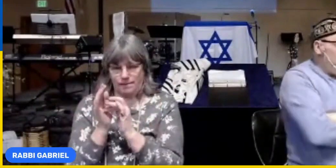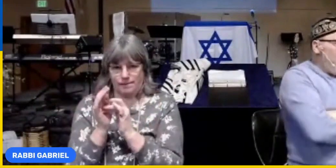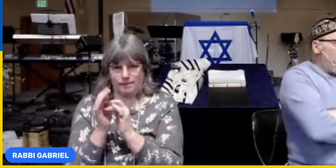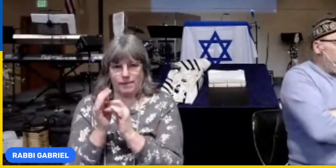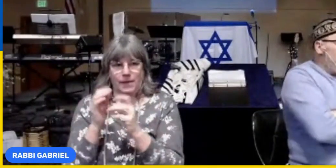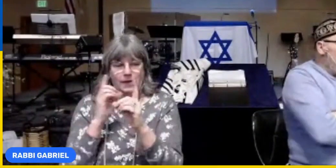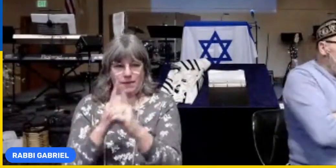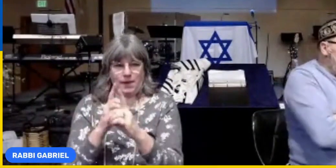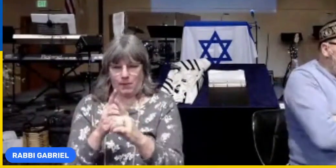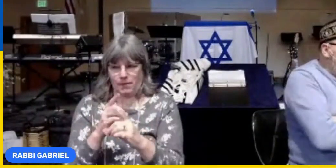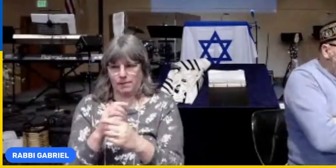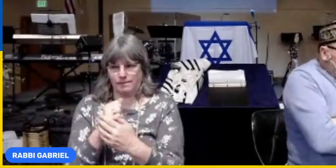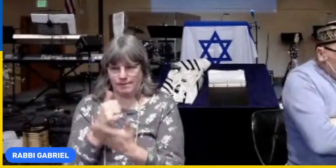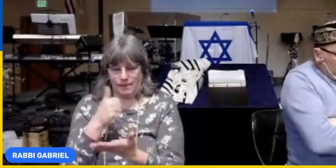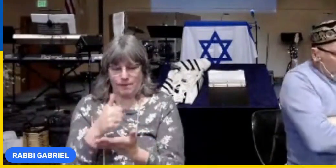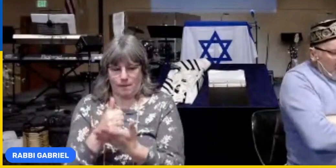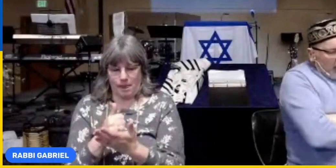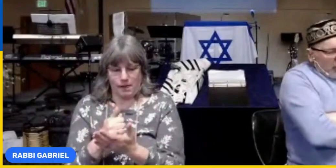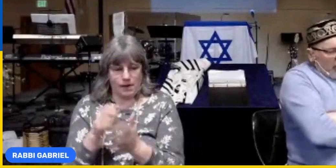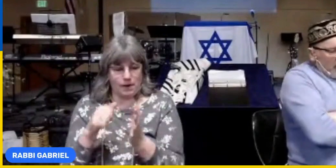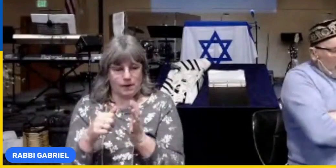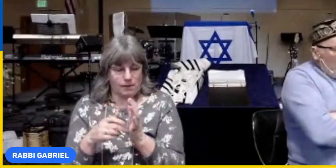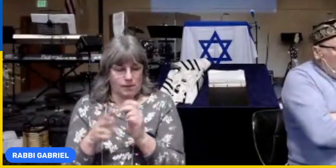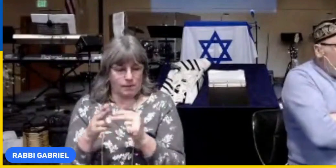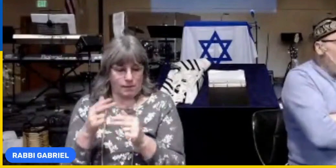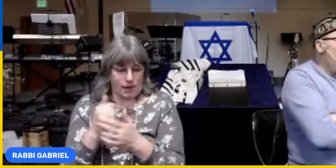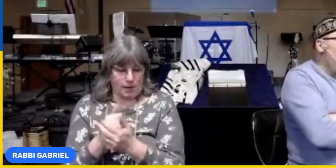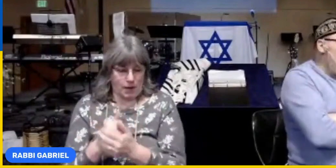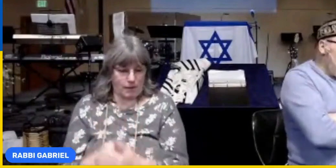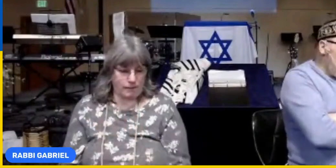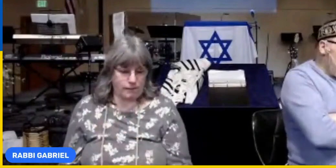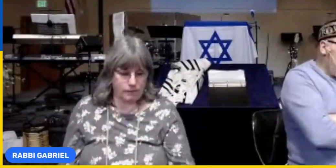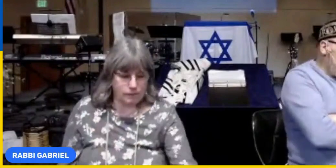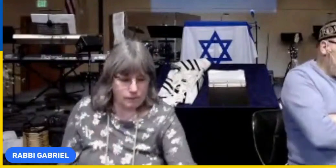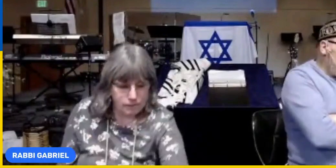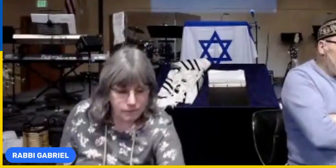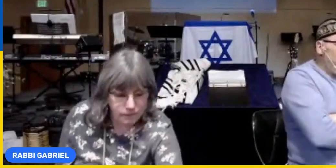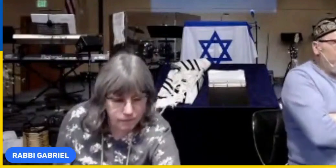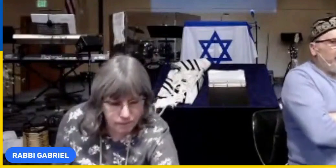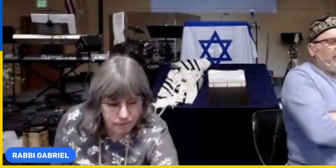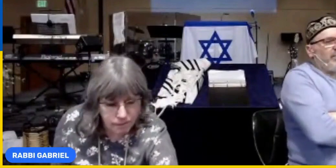and the disciples. B'shem Yeshua Mashiach, Amen.